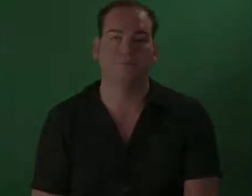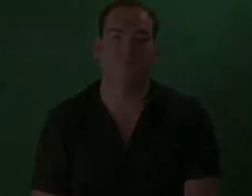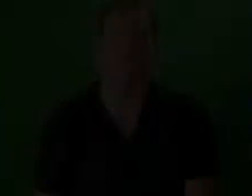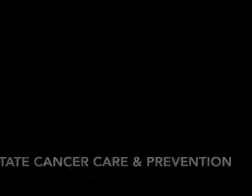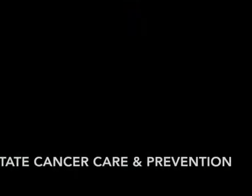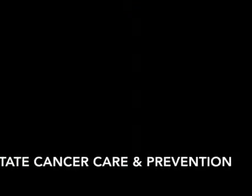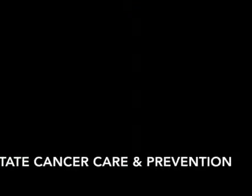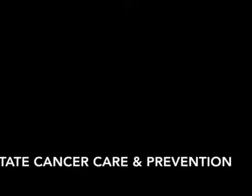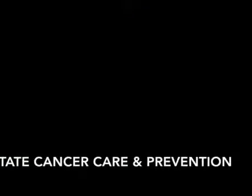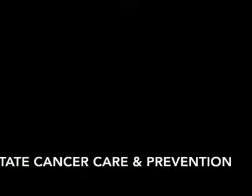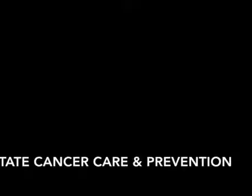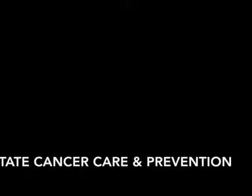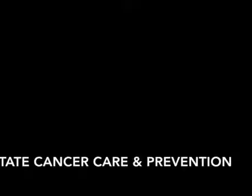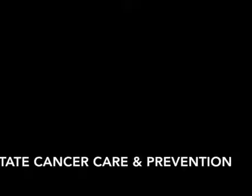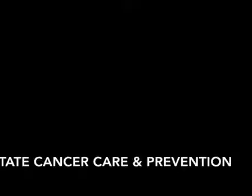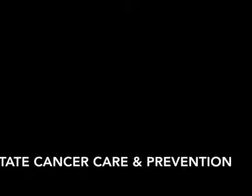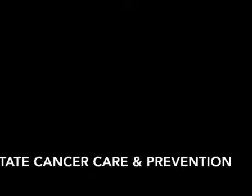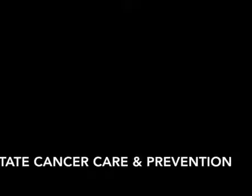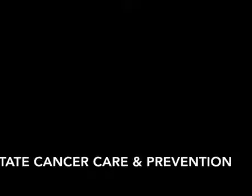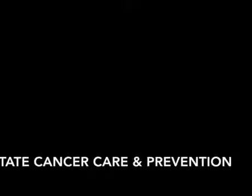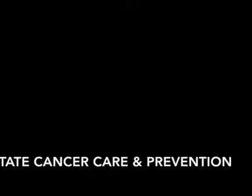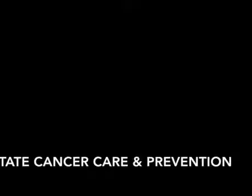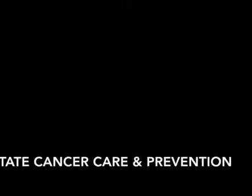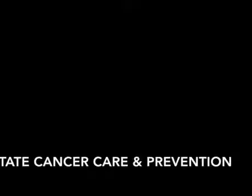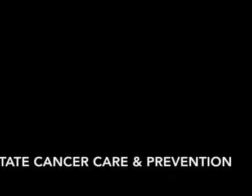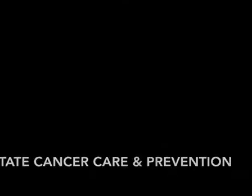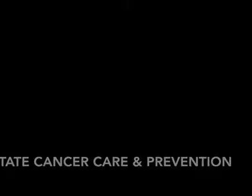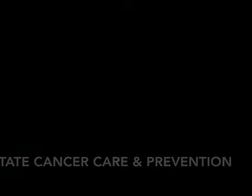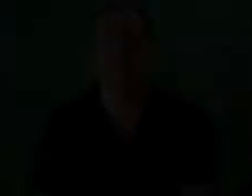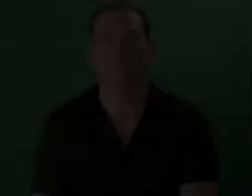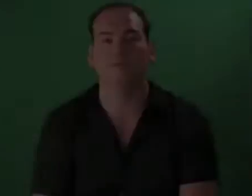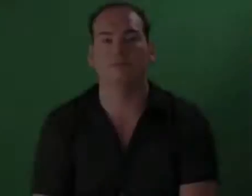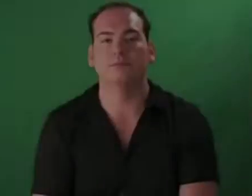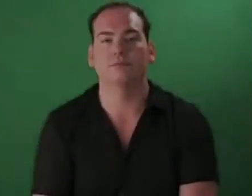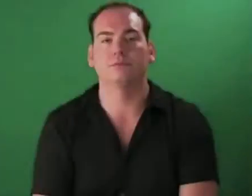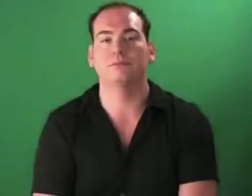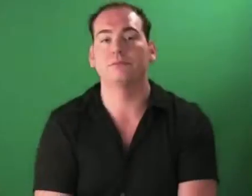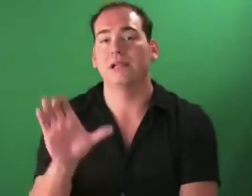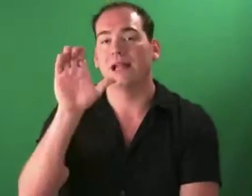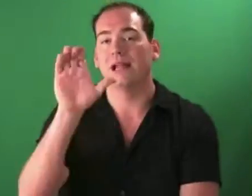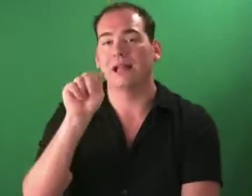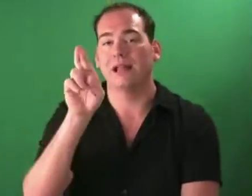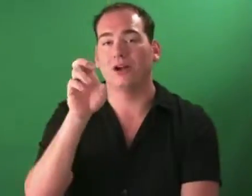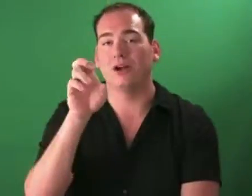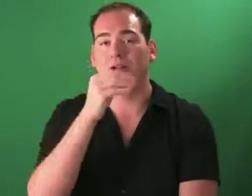it's really important to let your doctor know, and it's very, very important to not procrastinate.